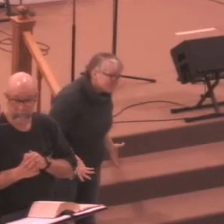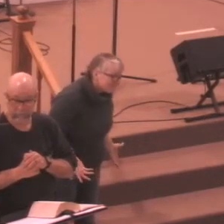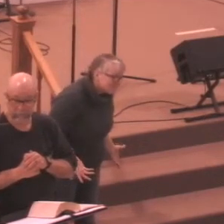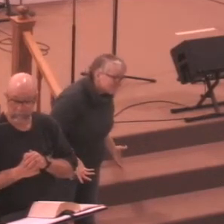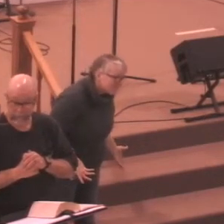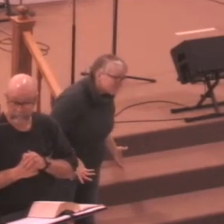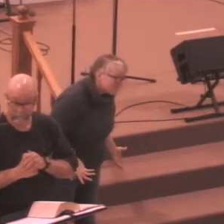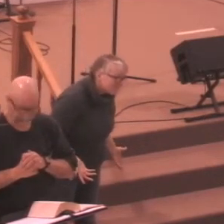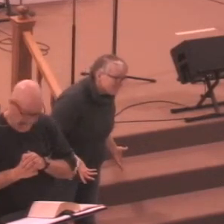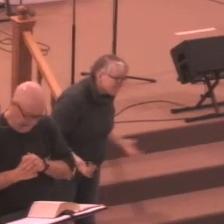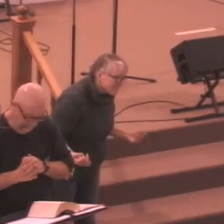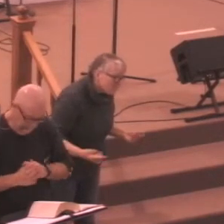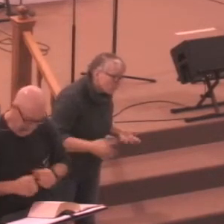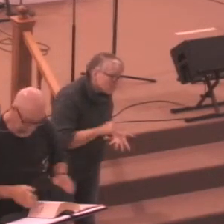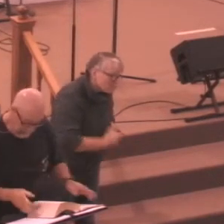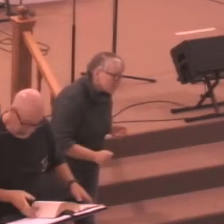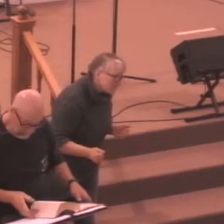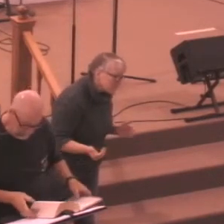You know what I mean?